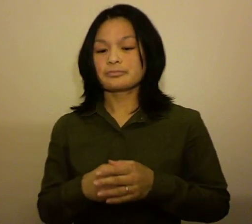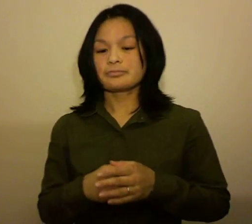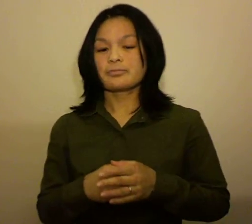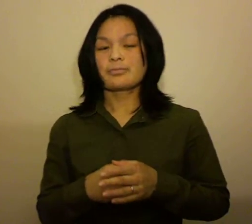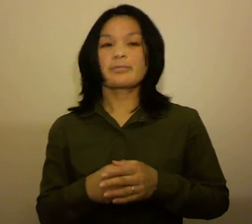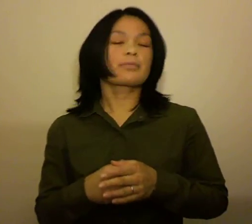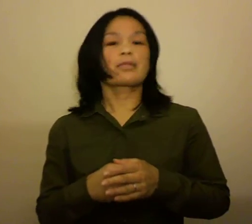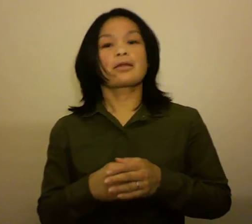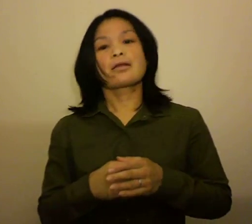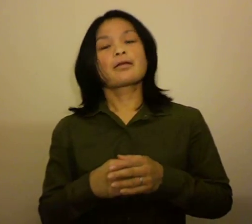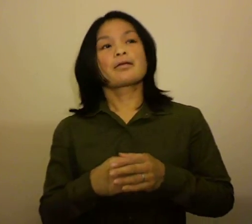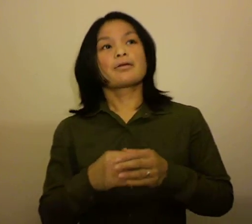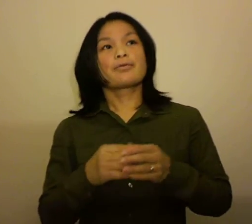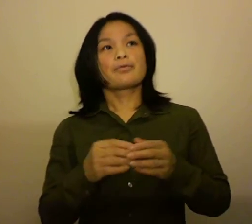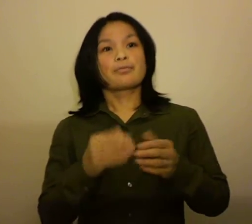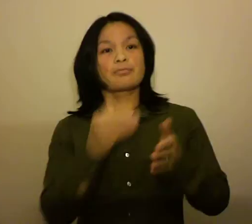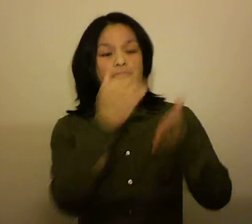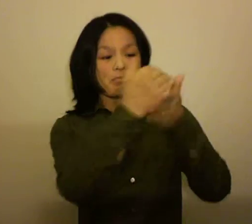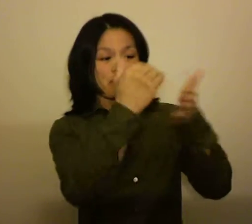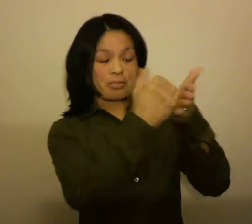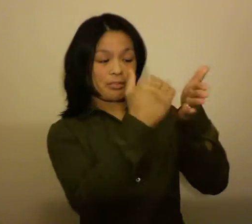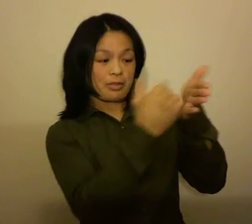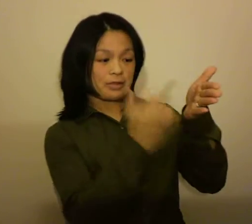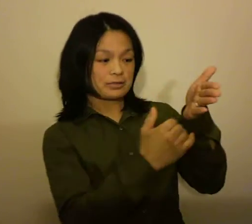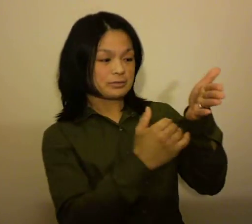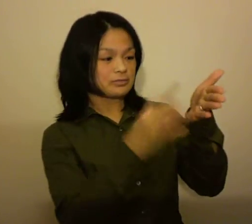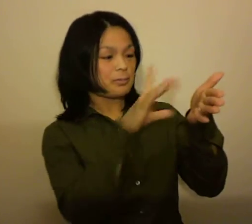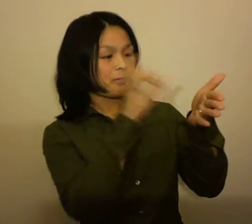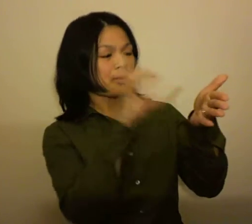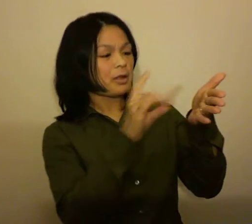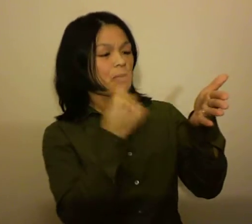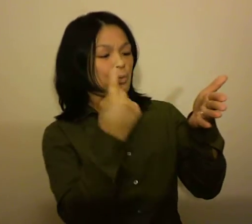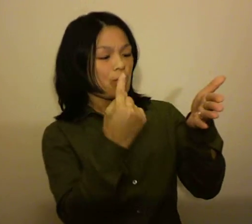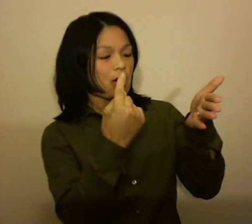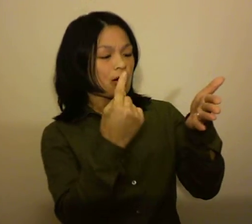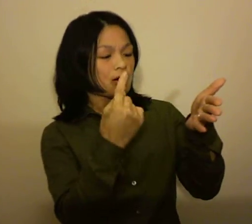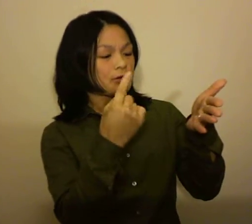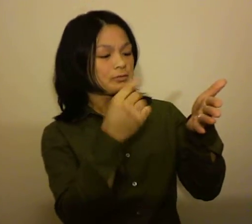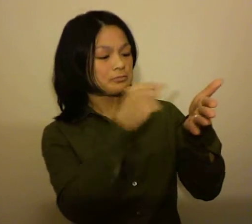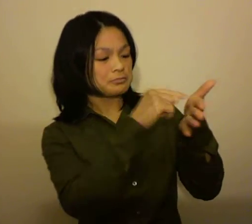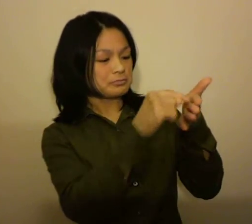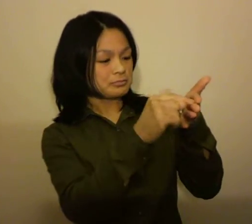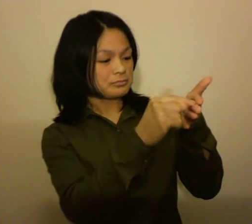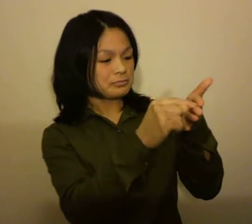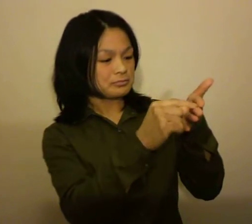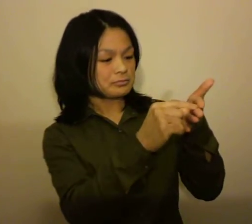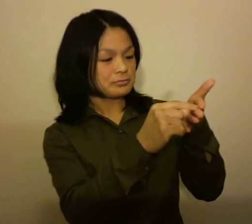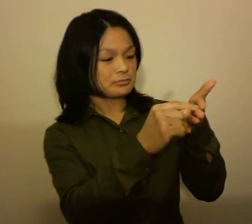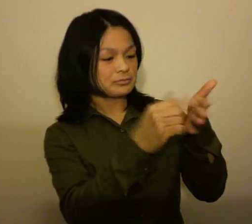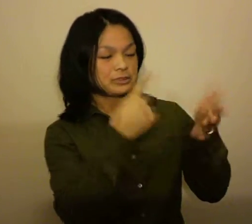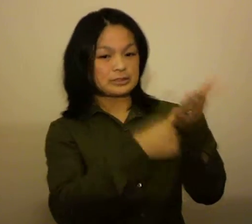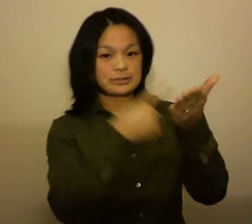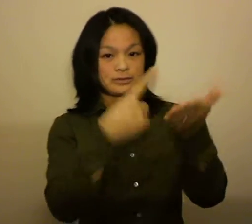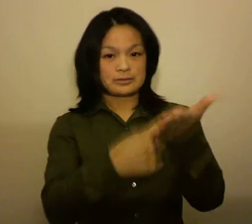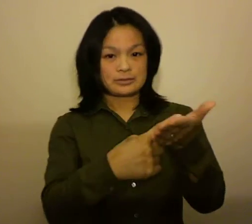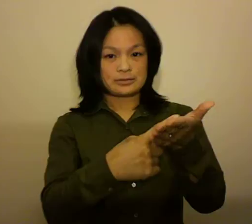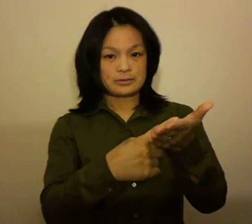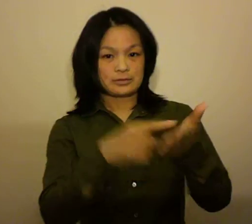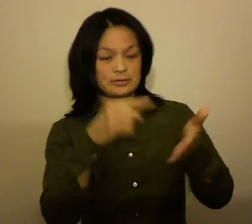putting together the list, go through one item at a time. Ask the teenagers to raise their hands if they have personally felt that